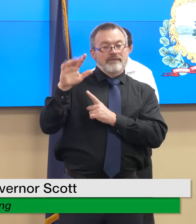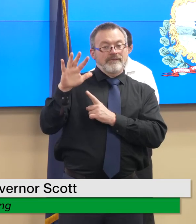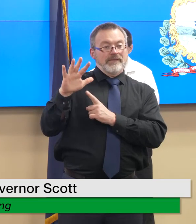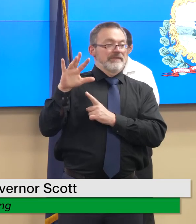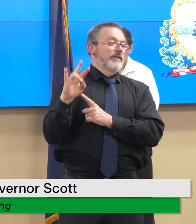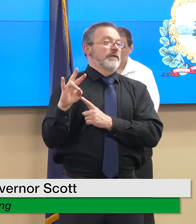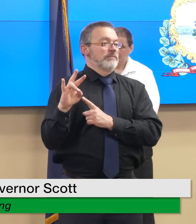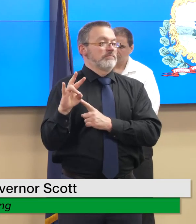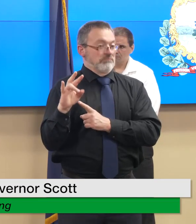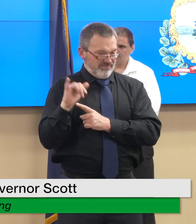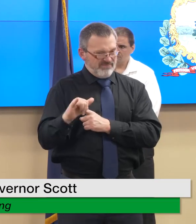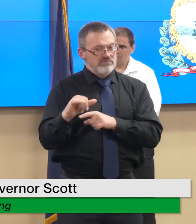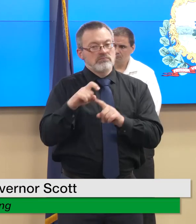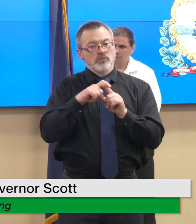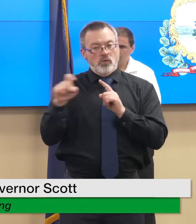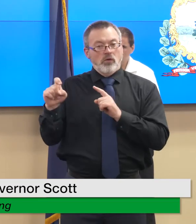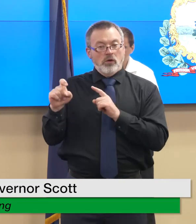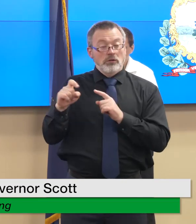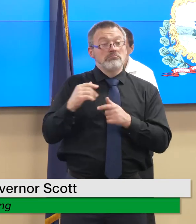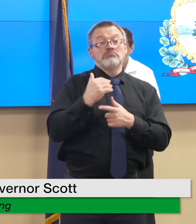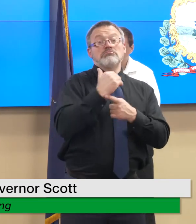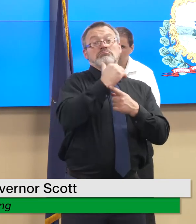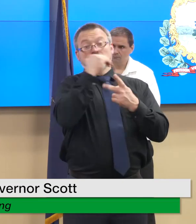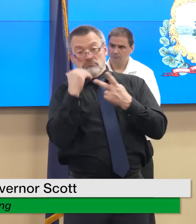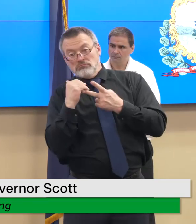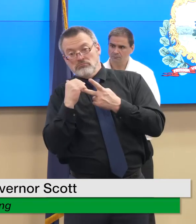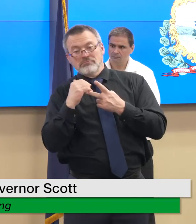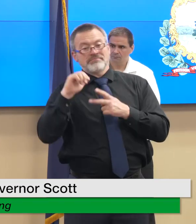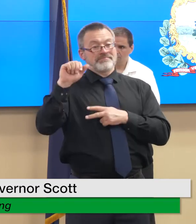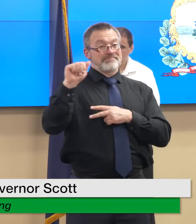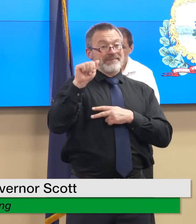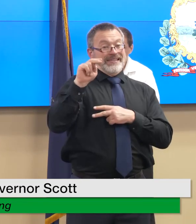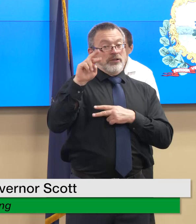802-490-6157 or go to